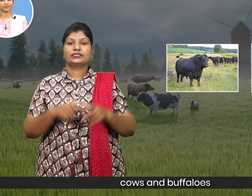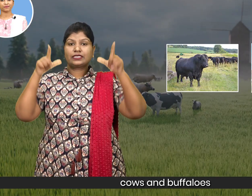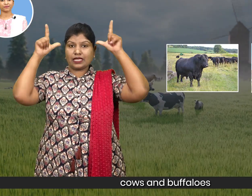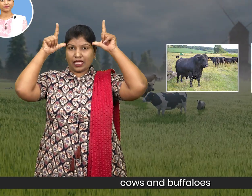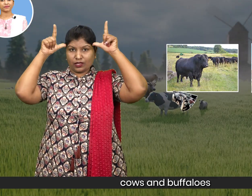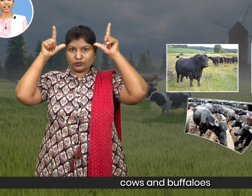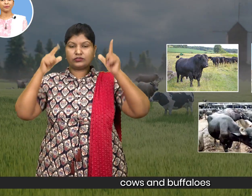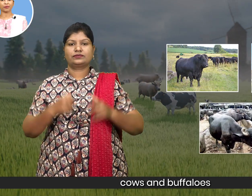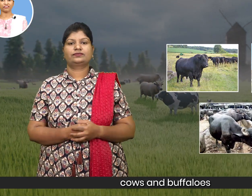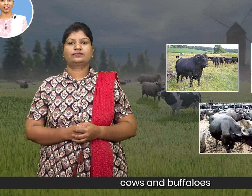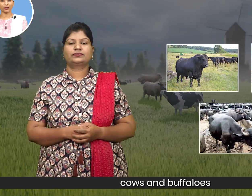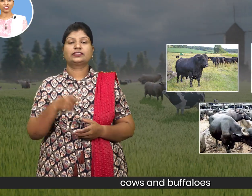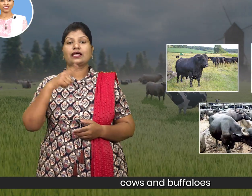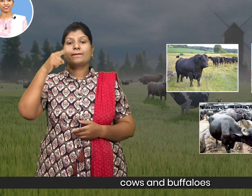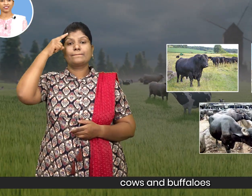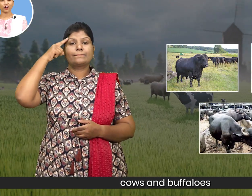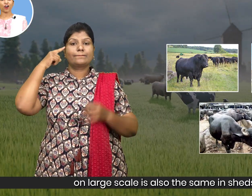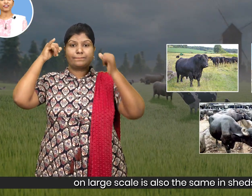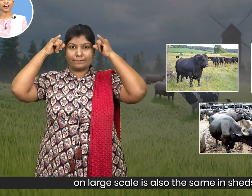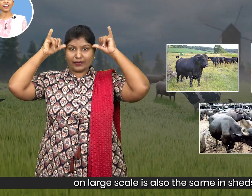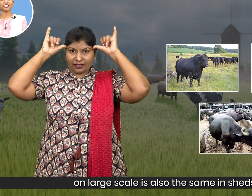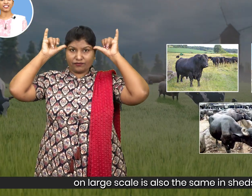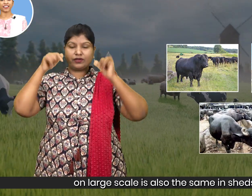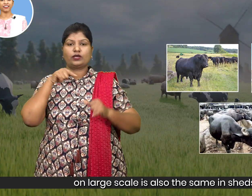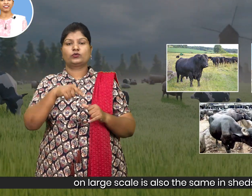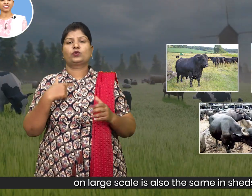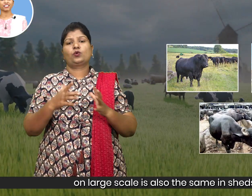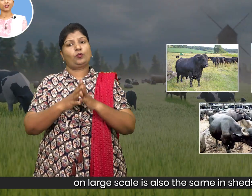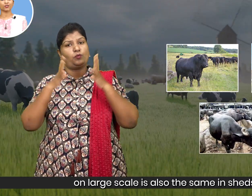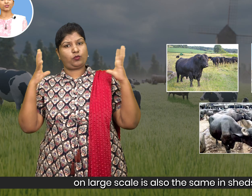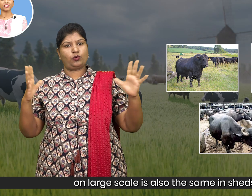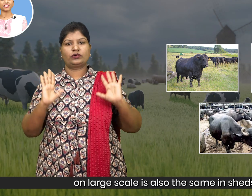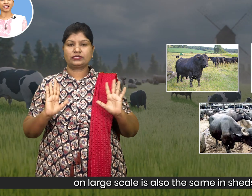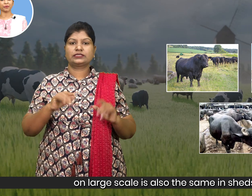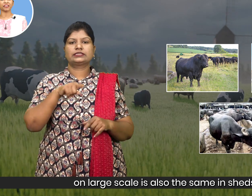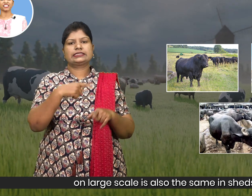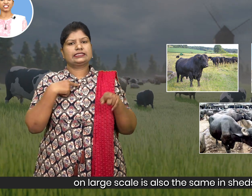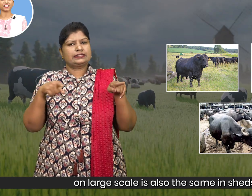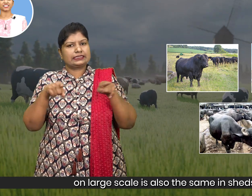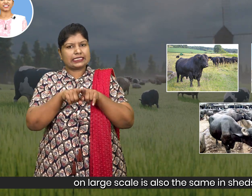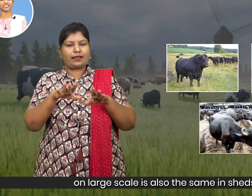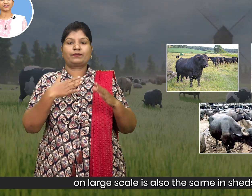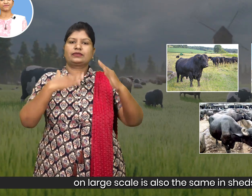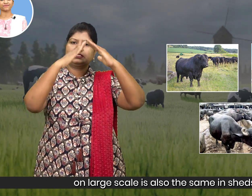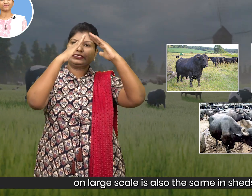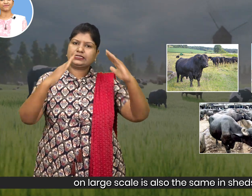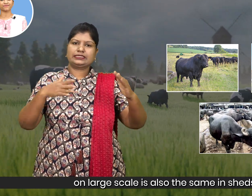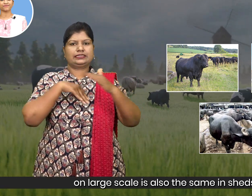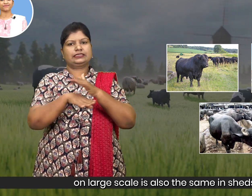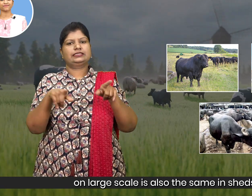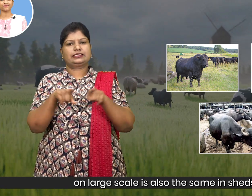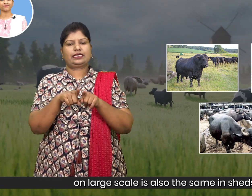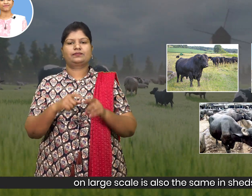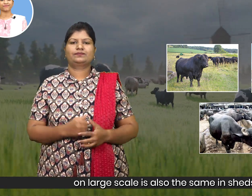cows and buffaloes on large scale is also the same in sheds.